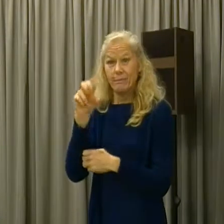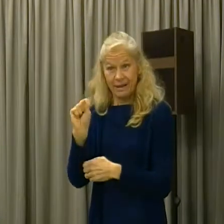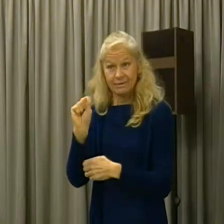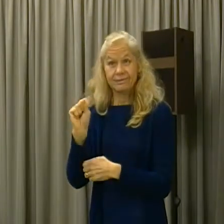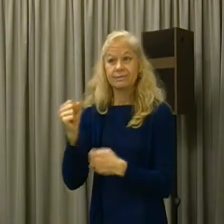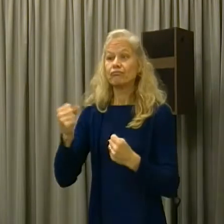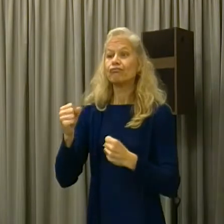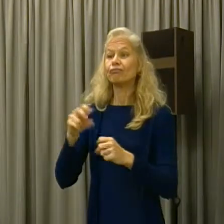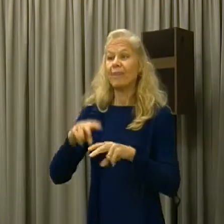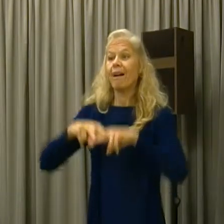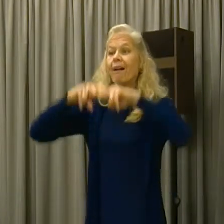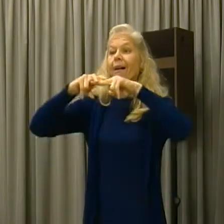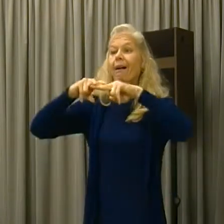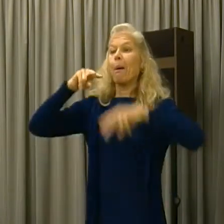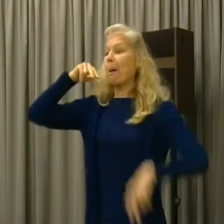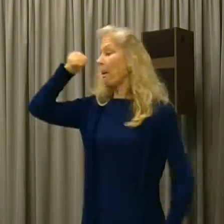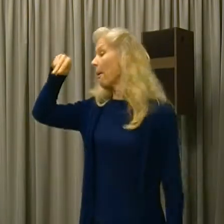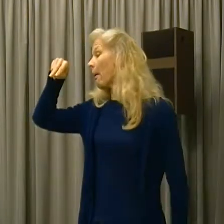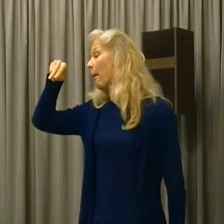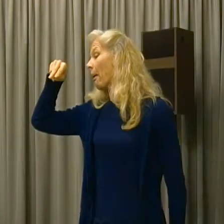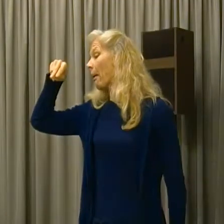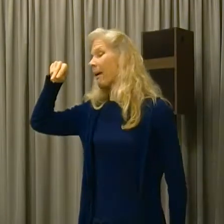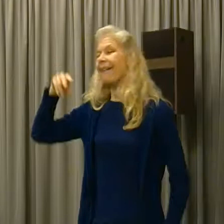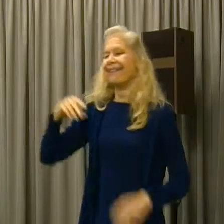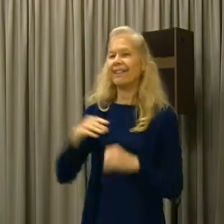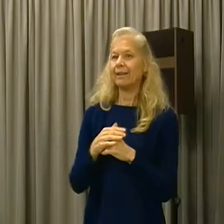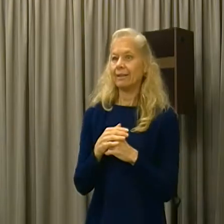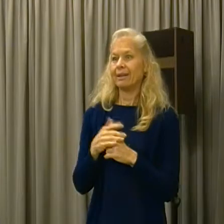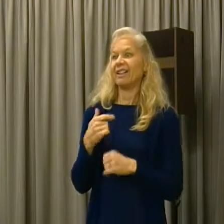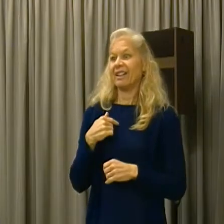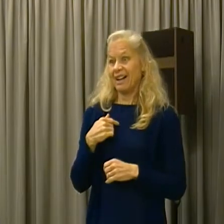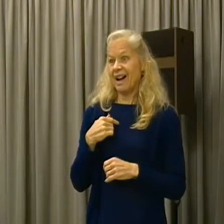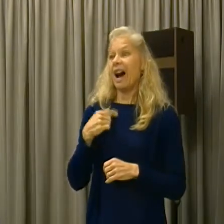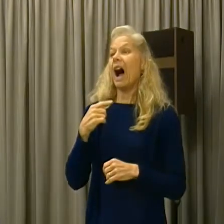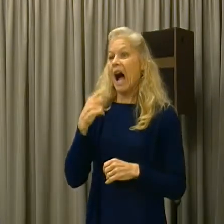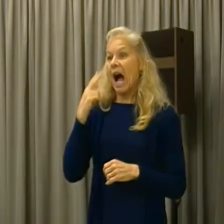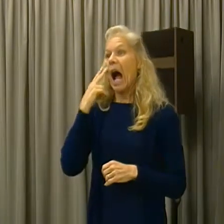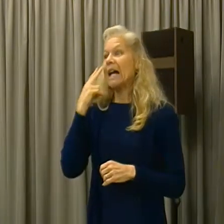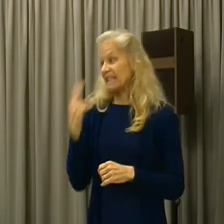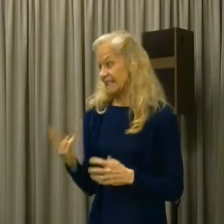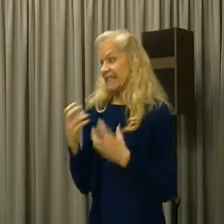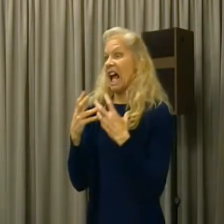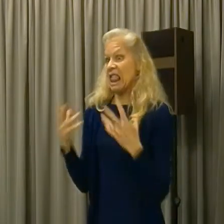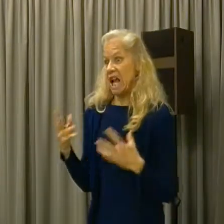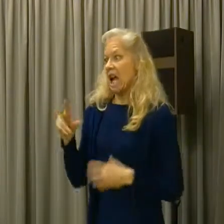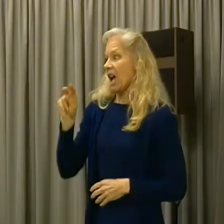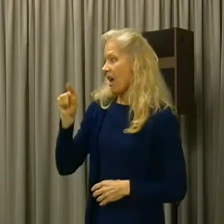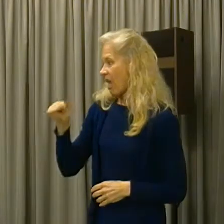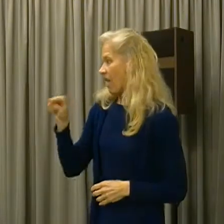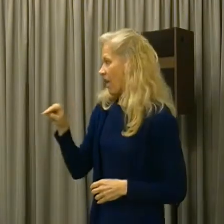It's an amazing thing, distracted driving. So most wrecks are not caused by wrong